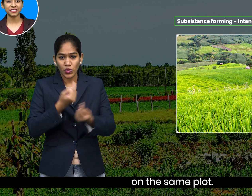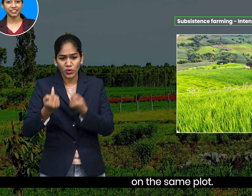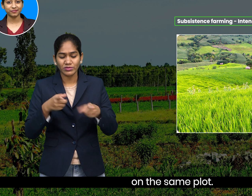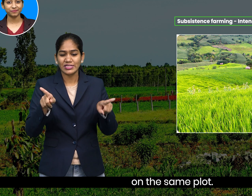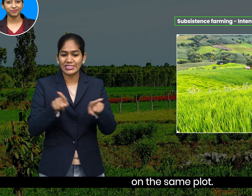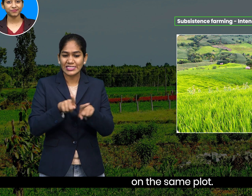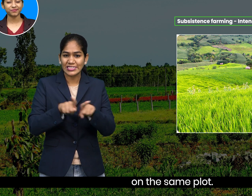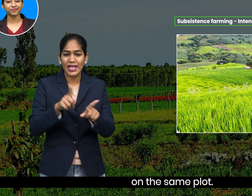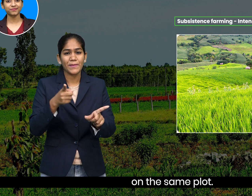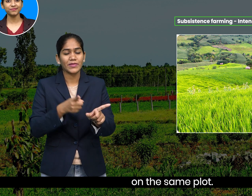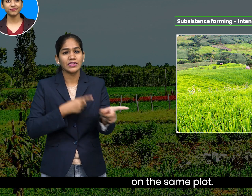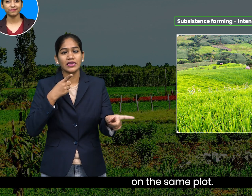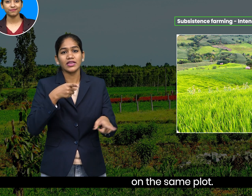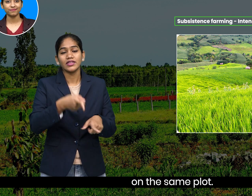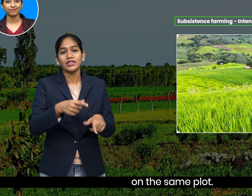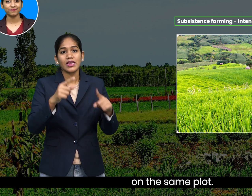plot.